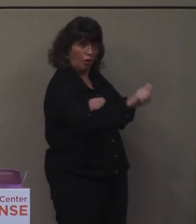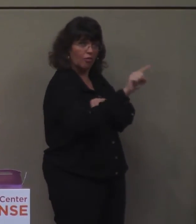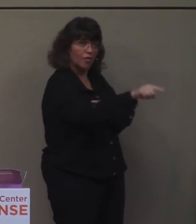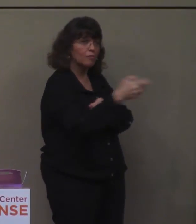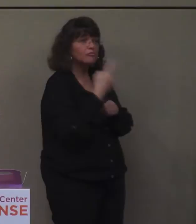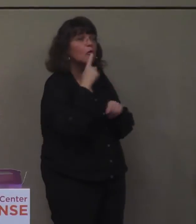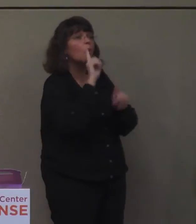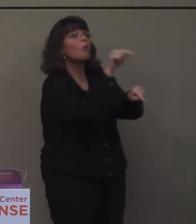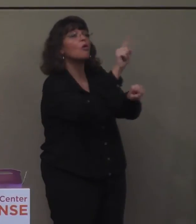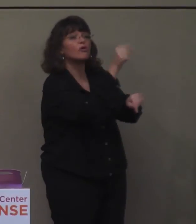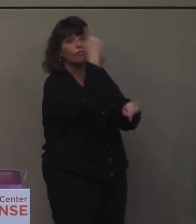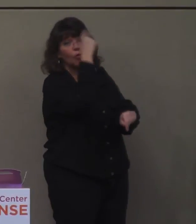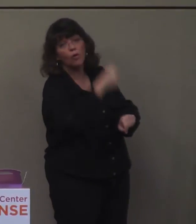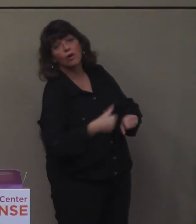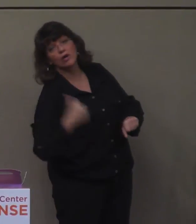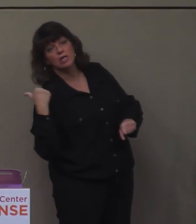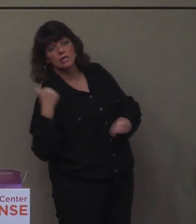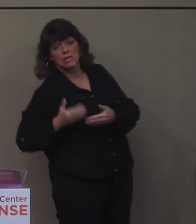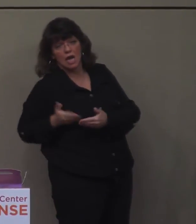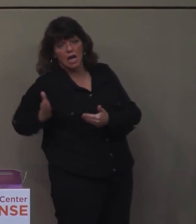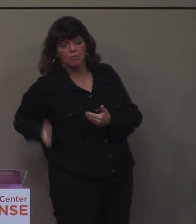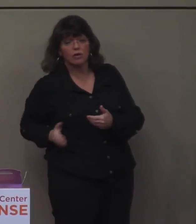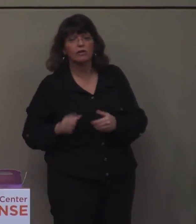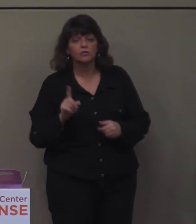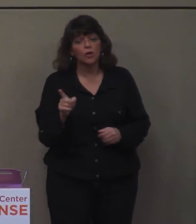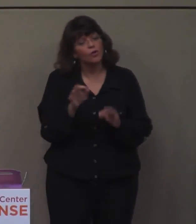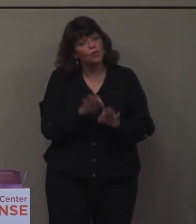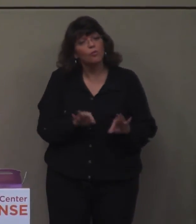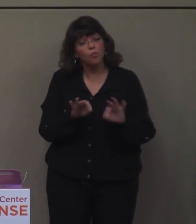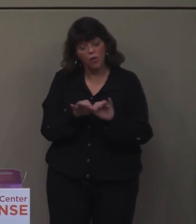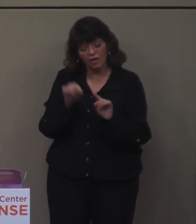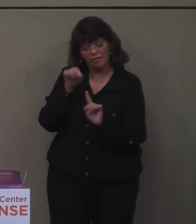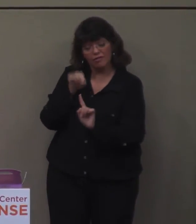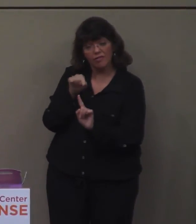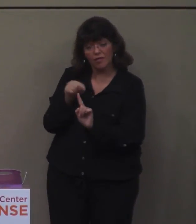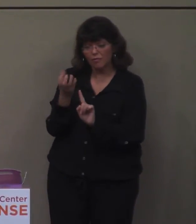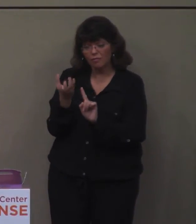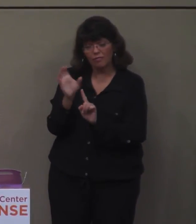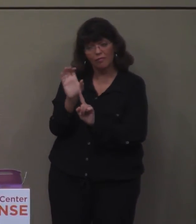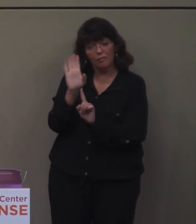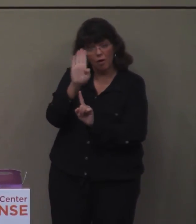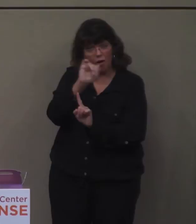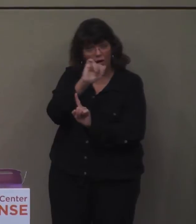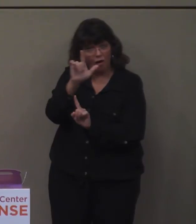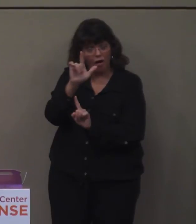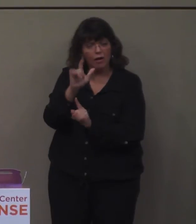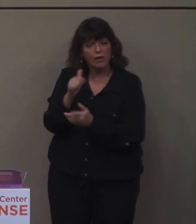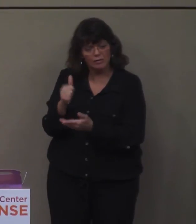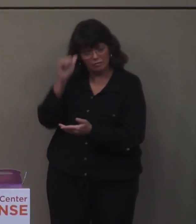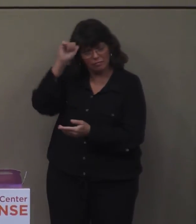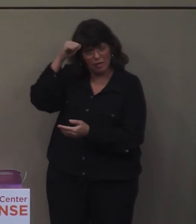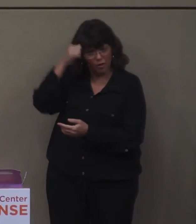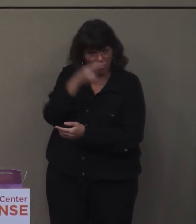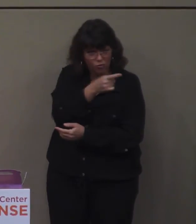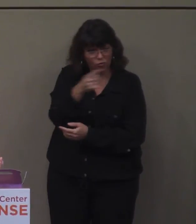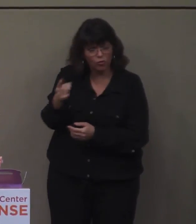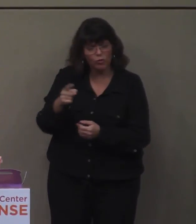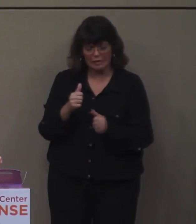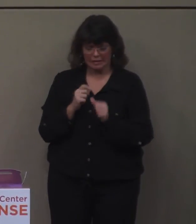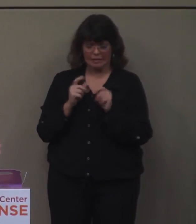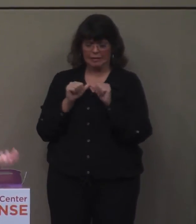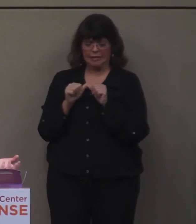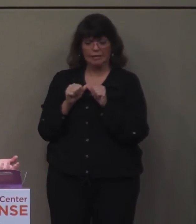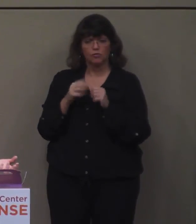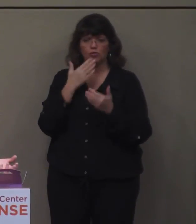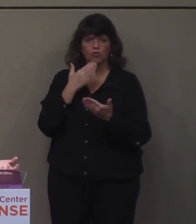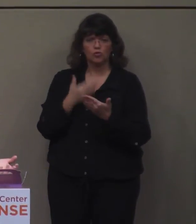everyone to stay fit, you know, to be mentally fit, physically fit, nutritionally fit, and get your exercise. And if you need to talk to